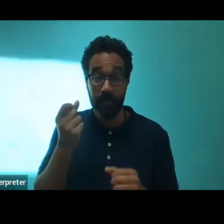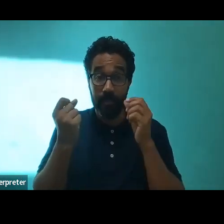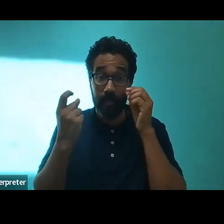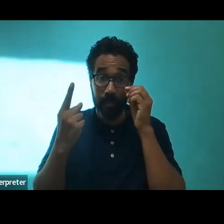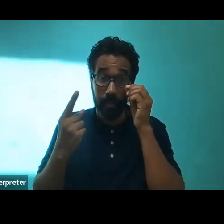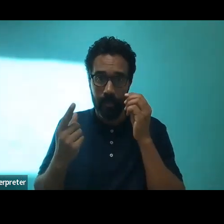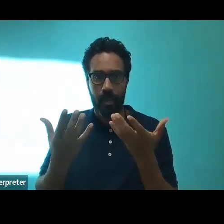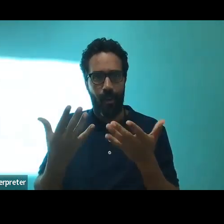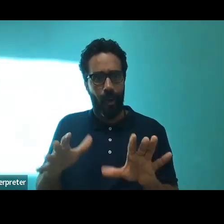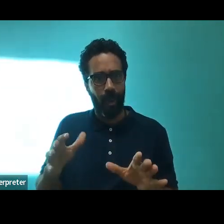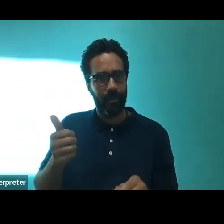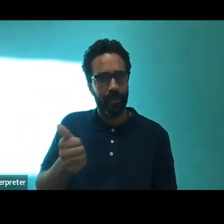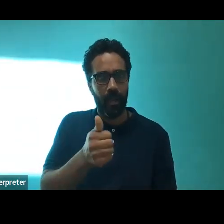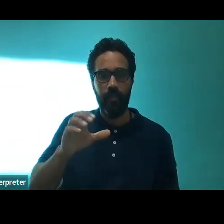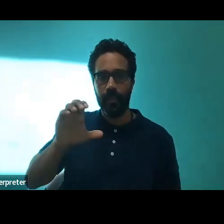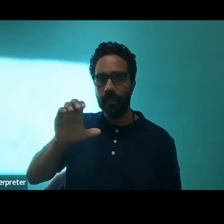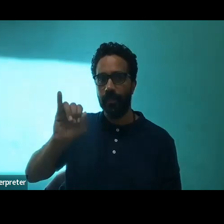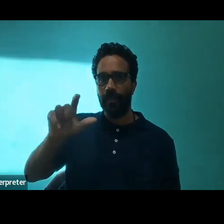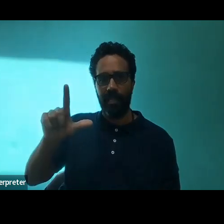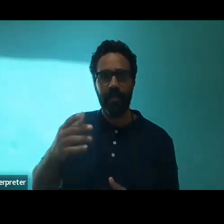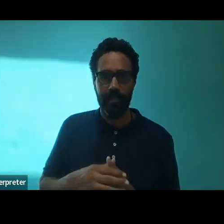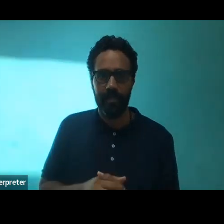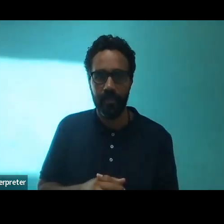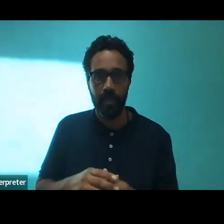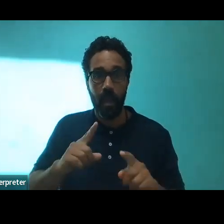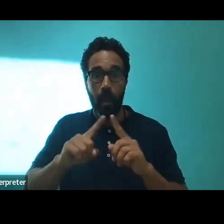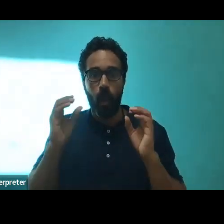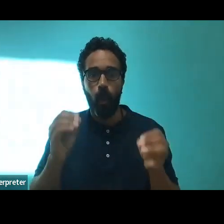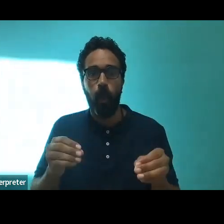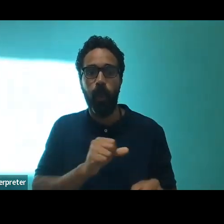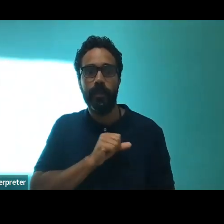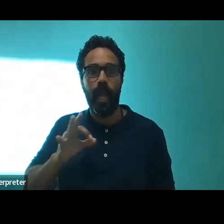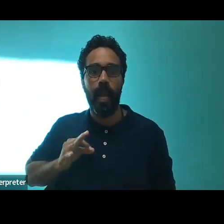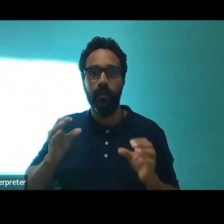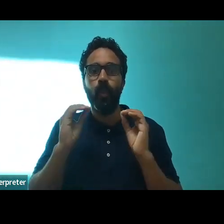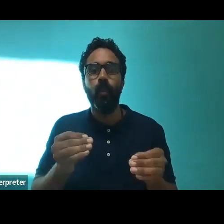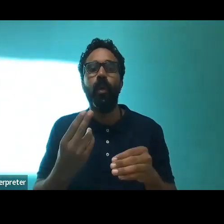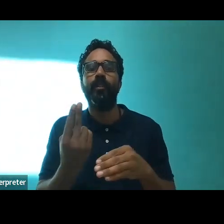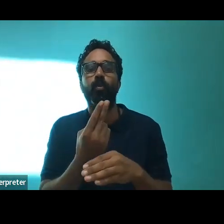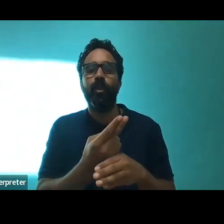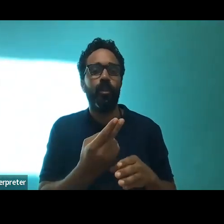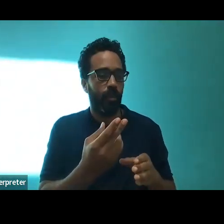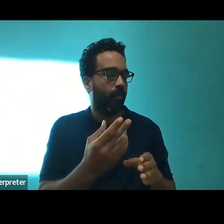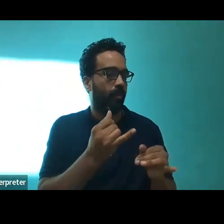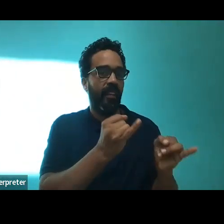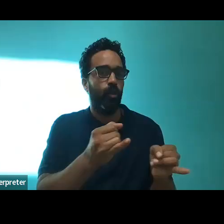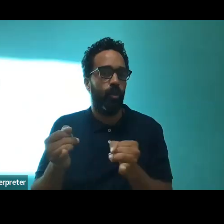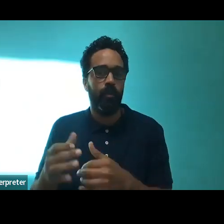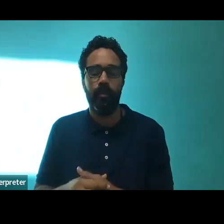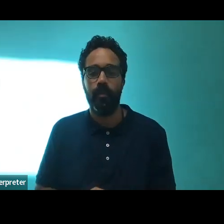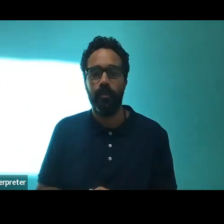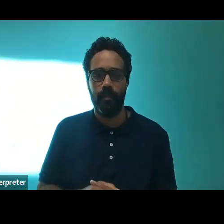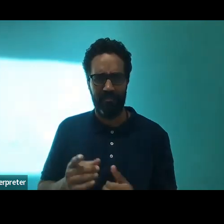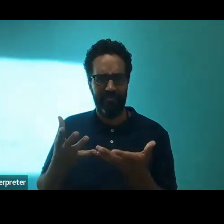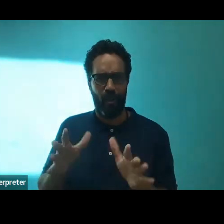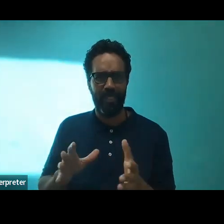CIL. They just didn't have any staff or individual consumers. And I have often thought, if there